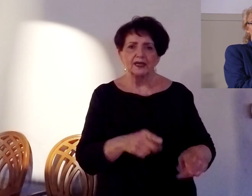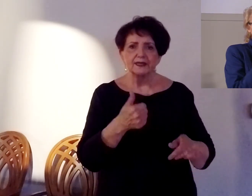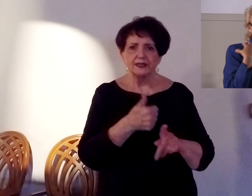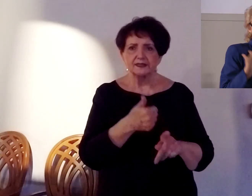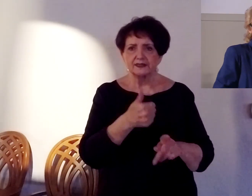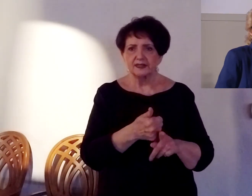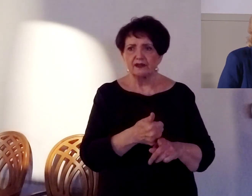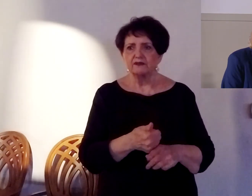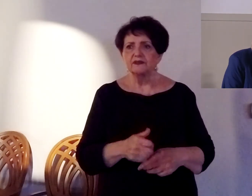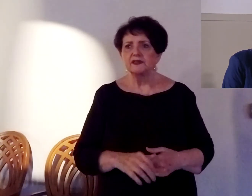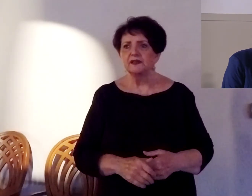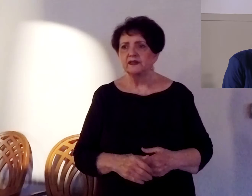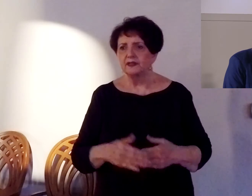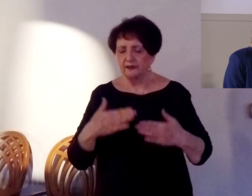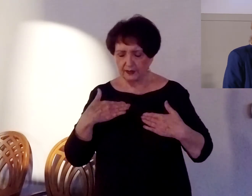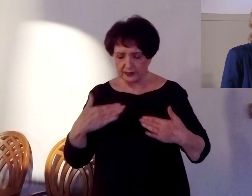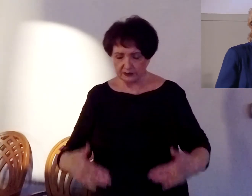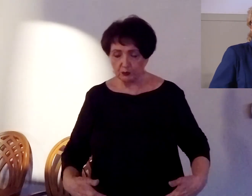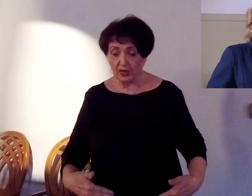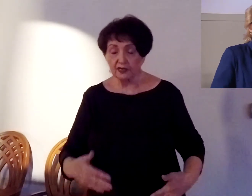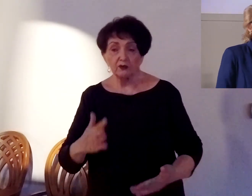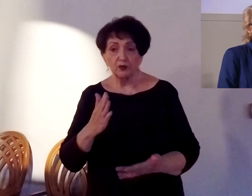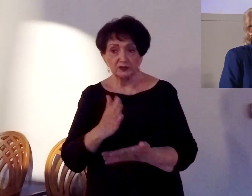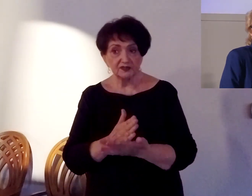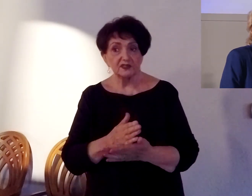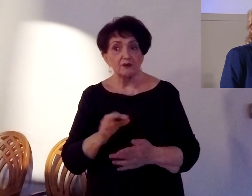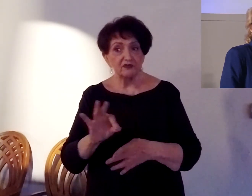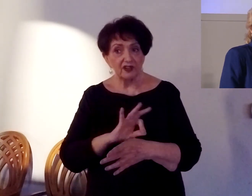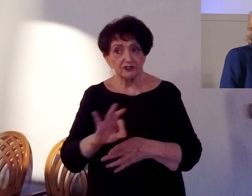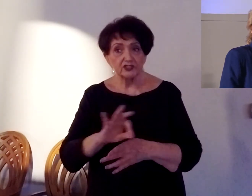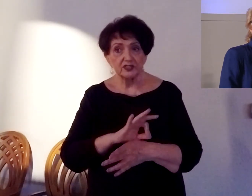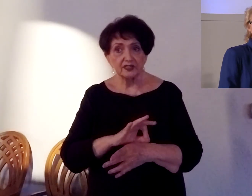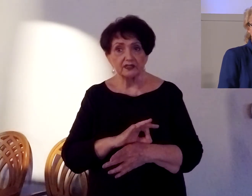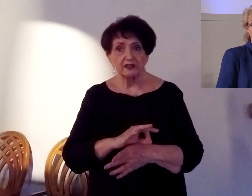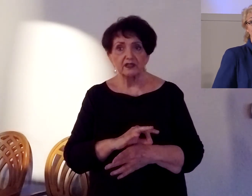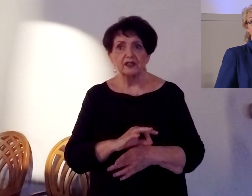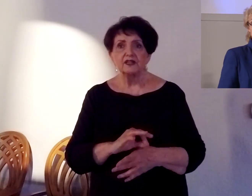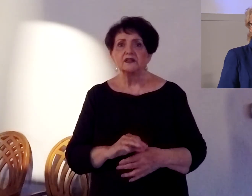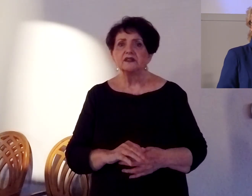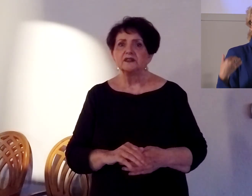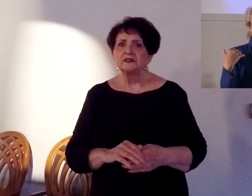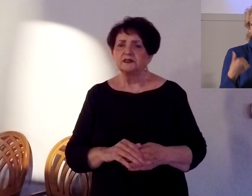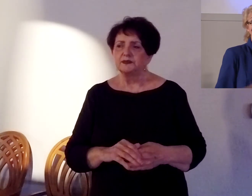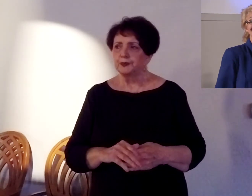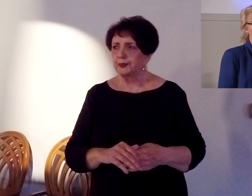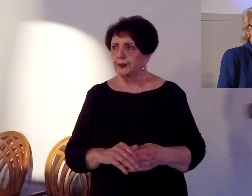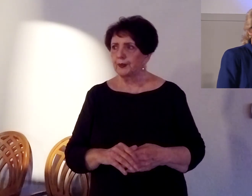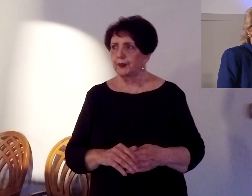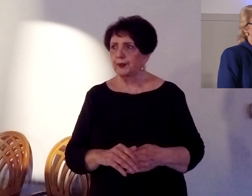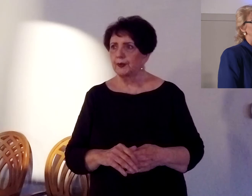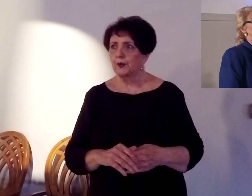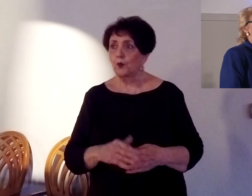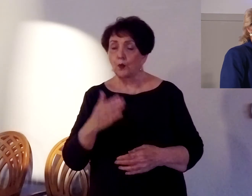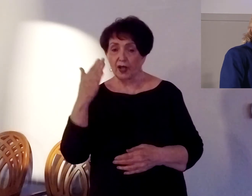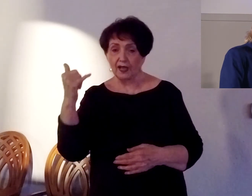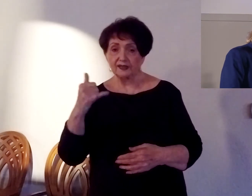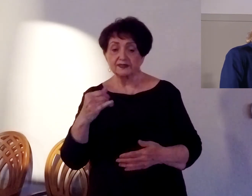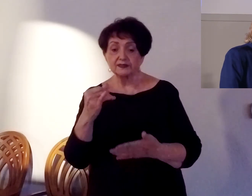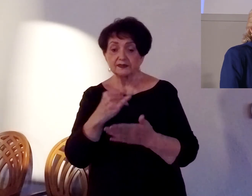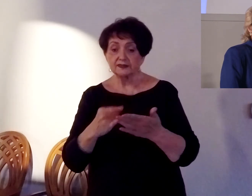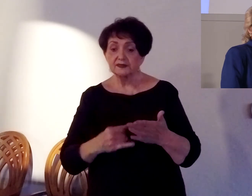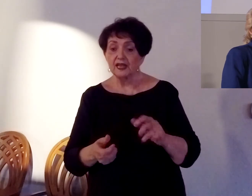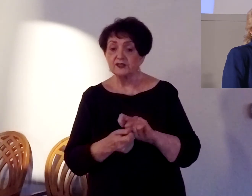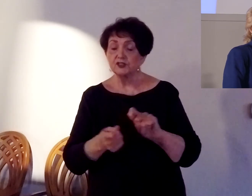point, this body will cease to function as well as it could in the physical plane because it is designed to